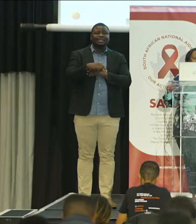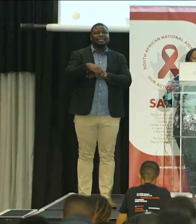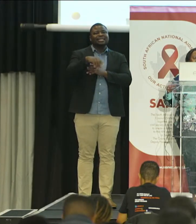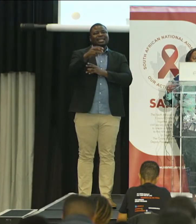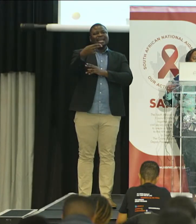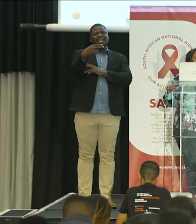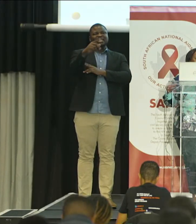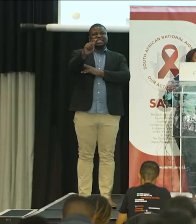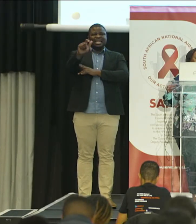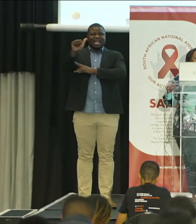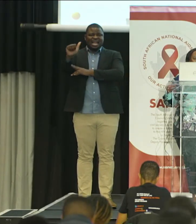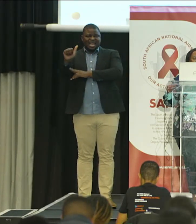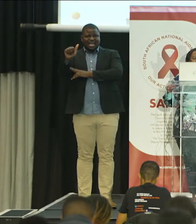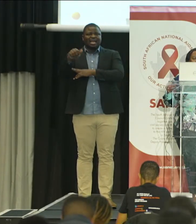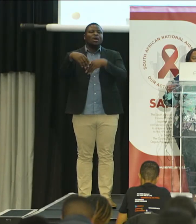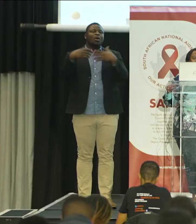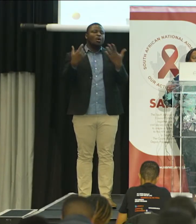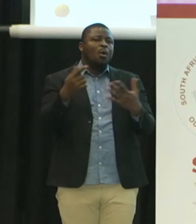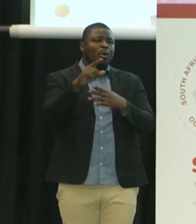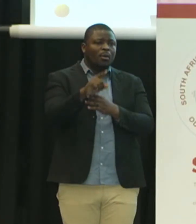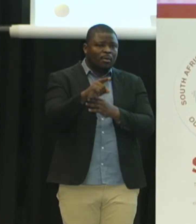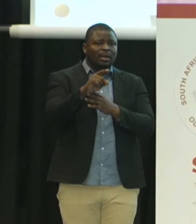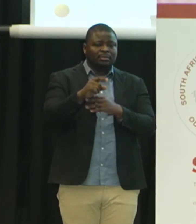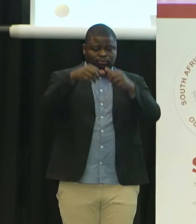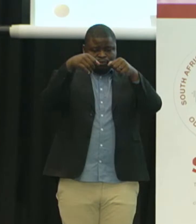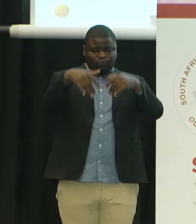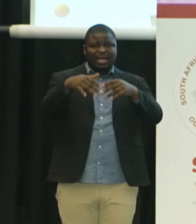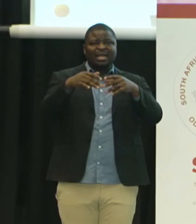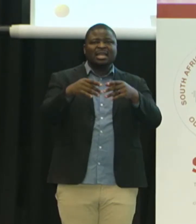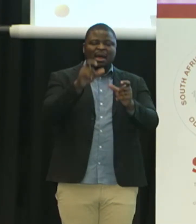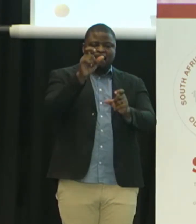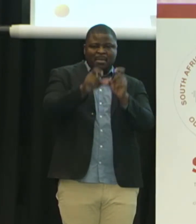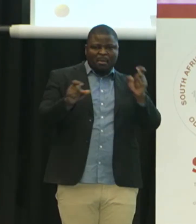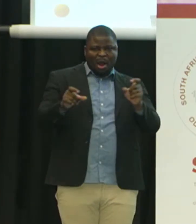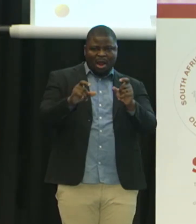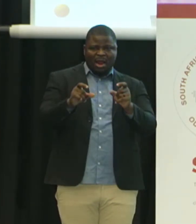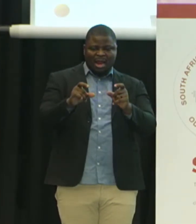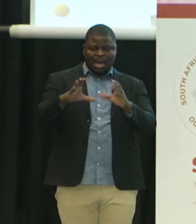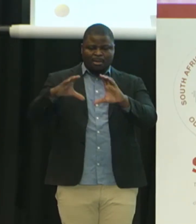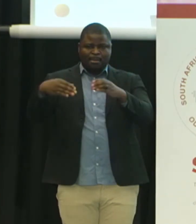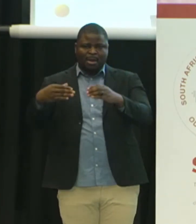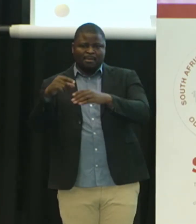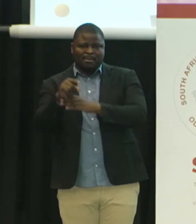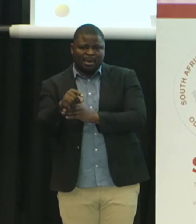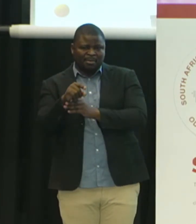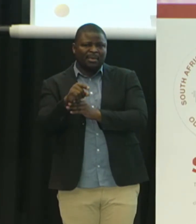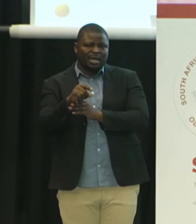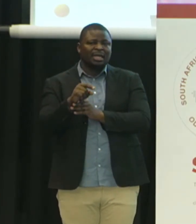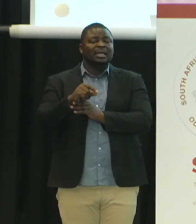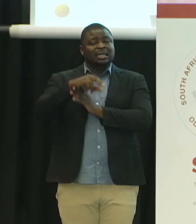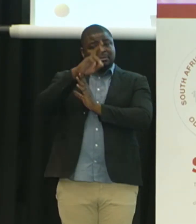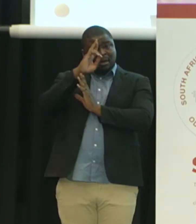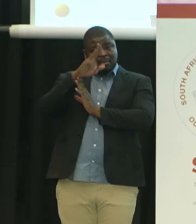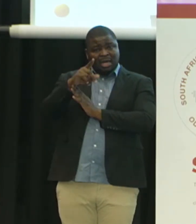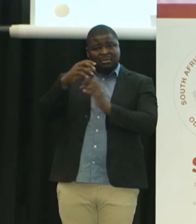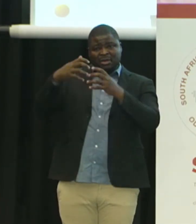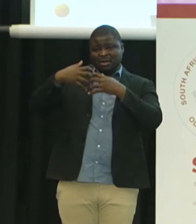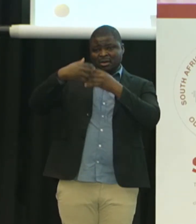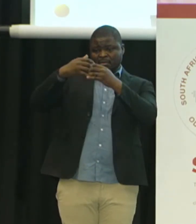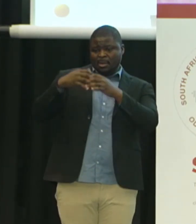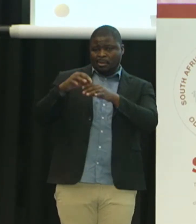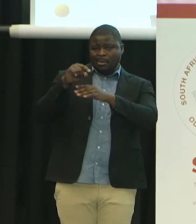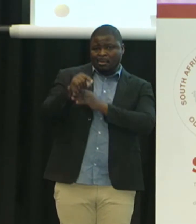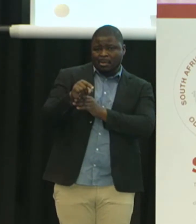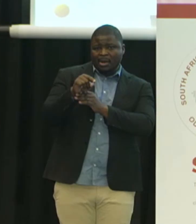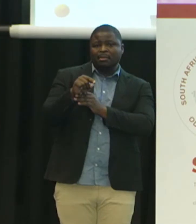HTA, or decentralized key population program, it is being designed in such a way